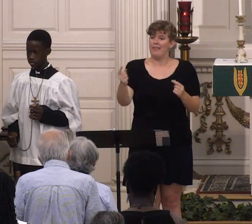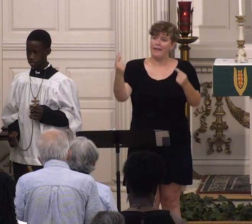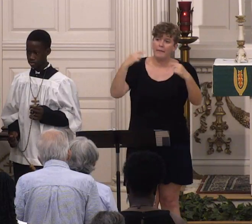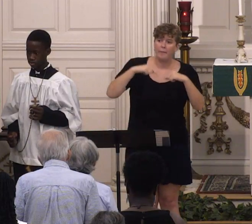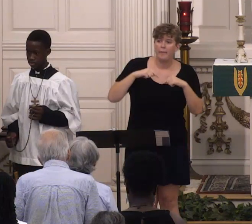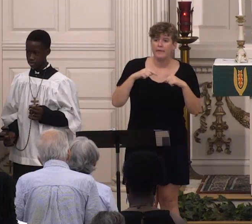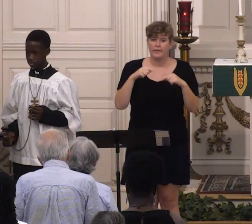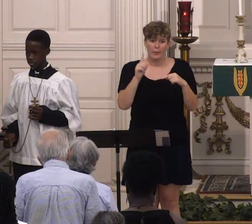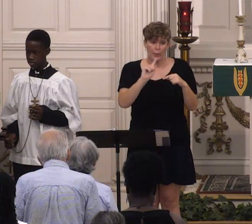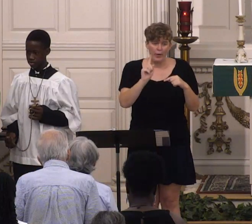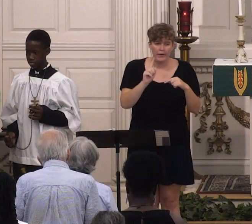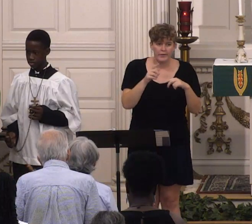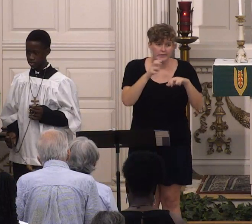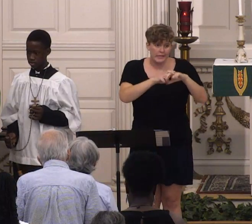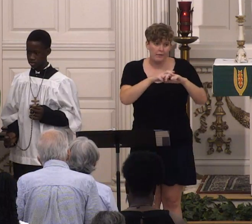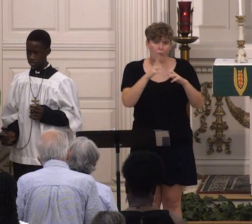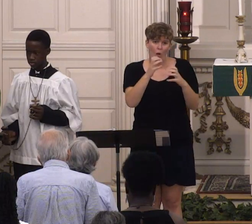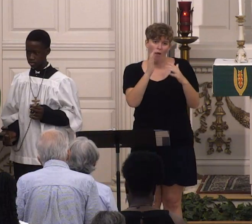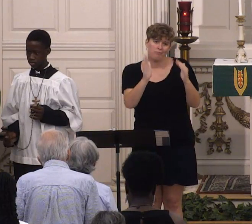honor at the table.